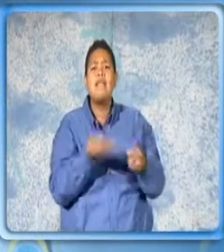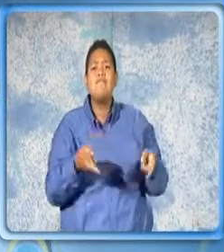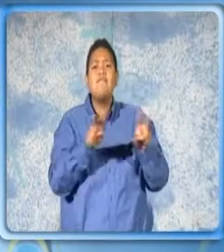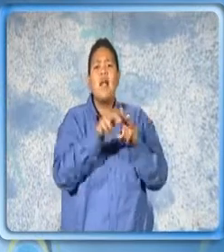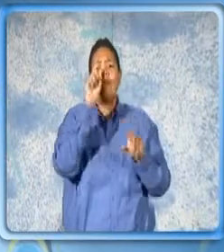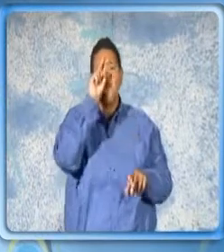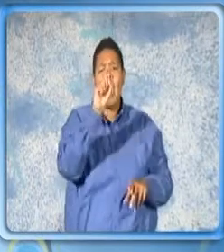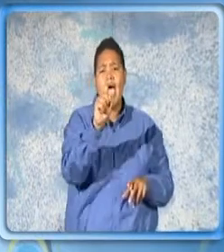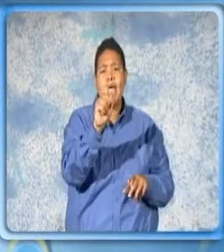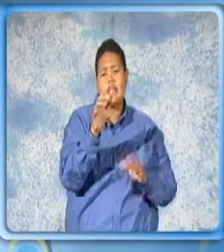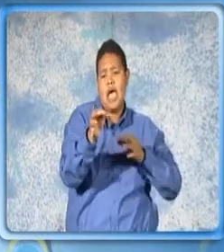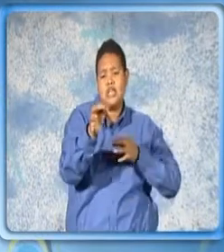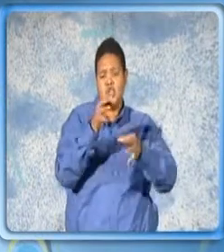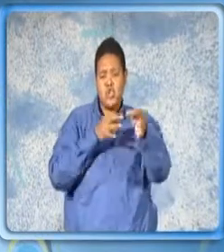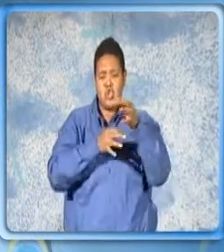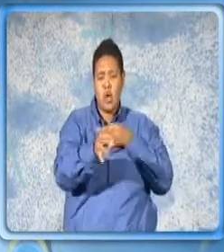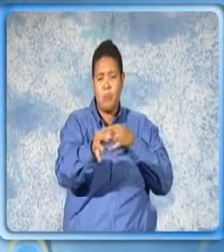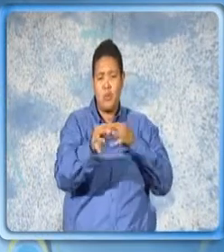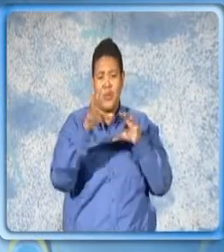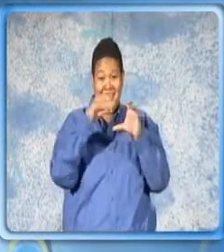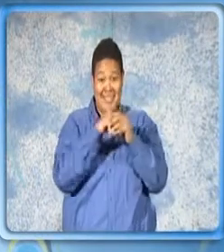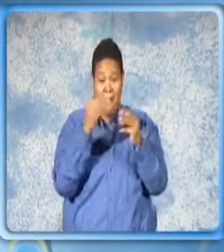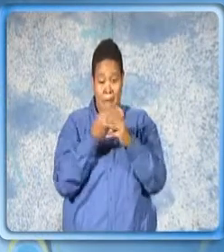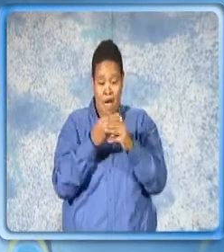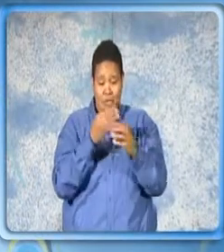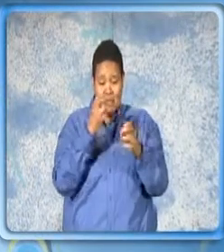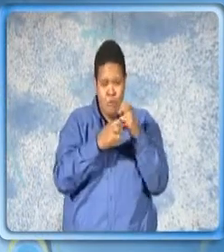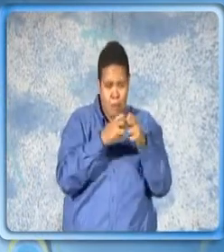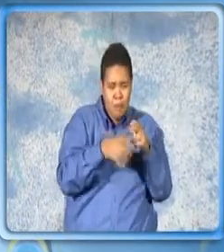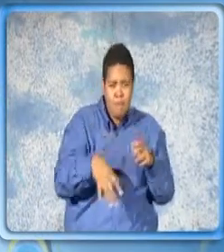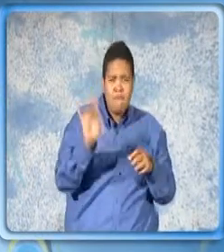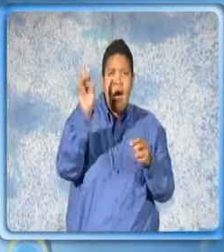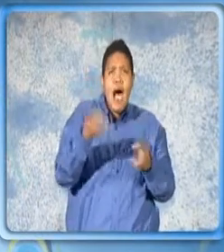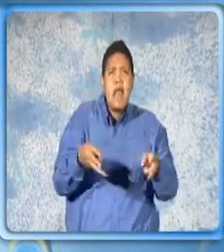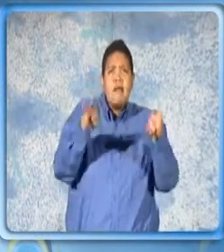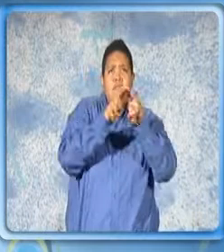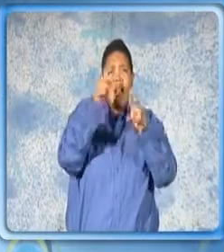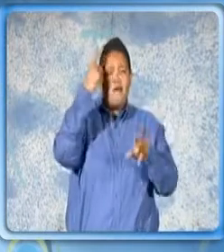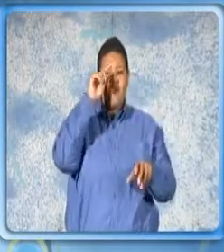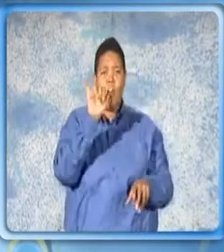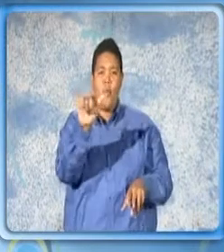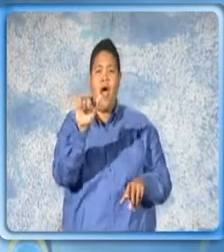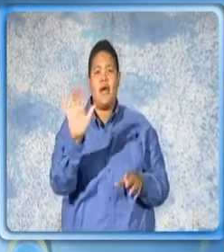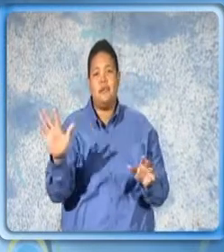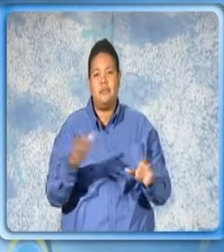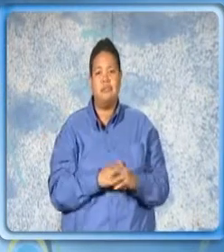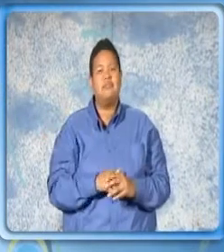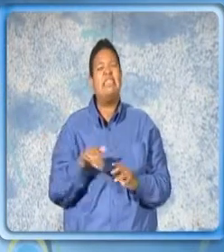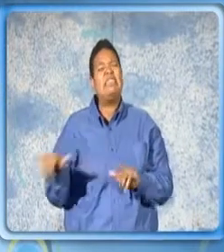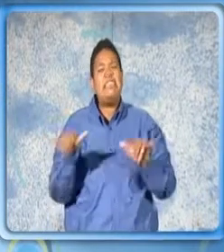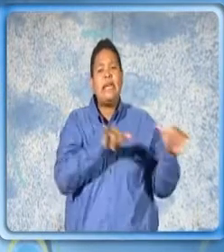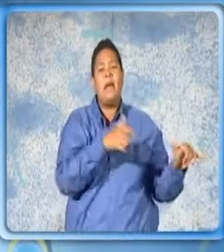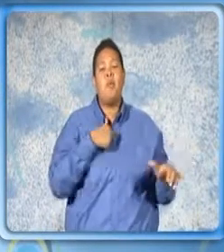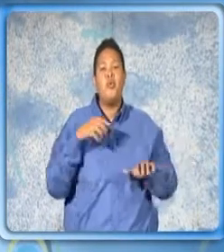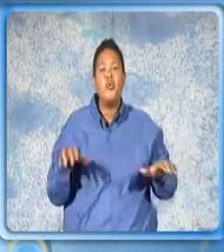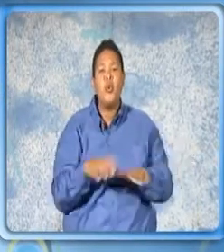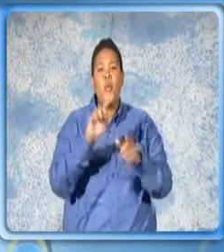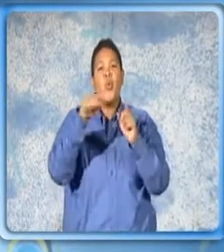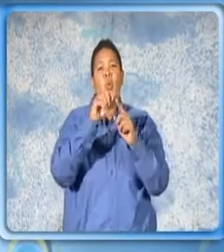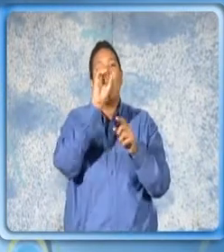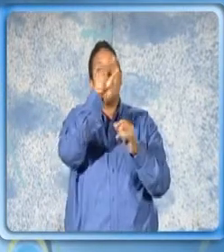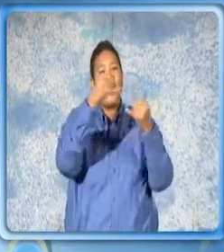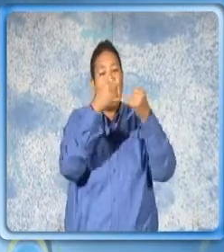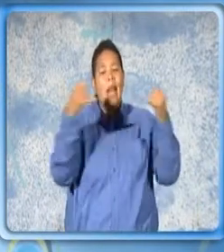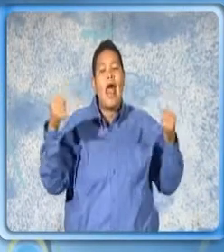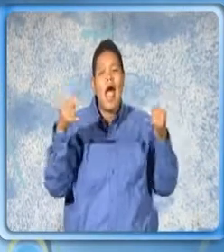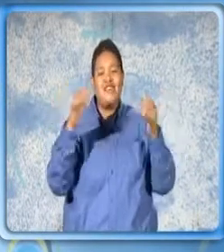and substitute them into the equation to find corresponding values for the range y, just as we did when we were plotting linear